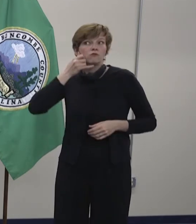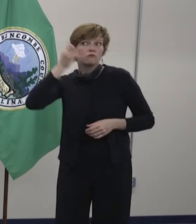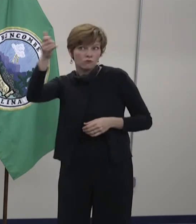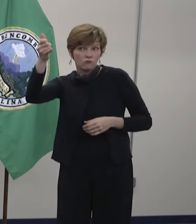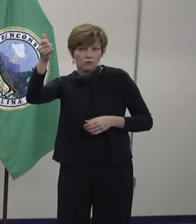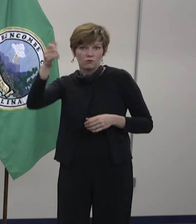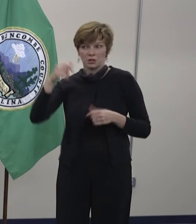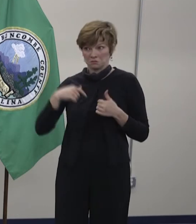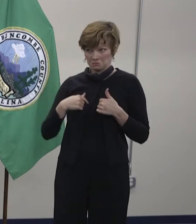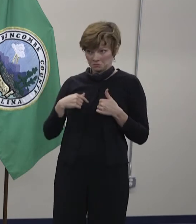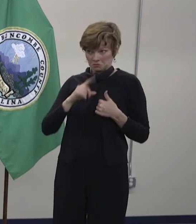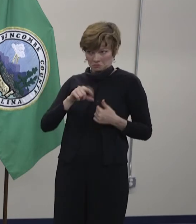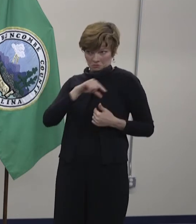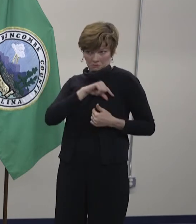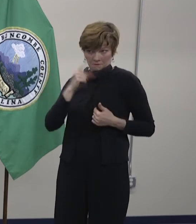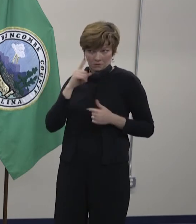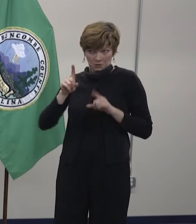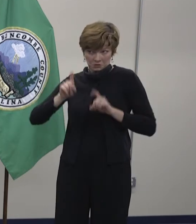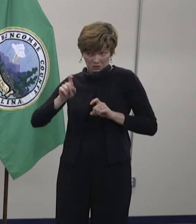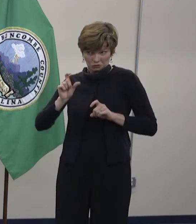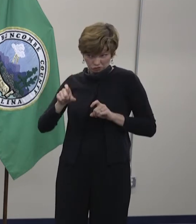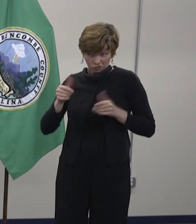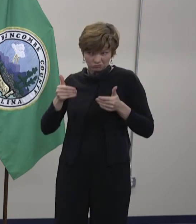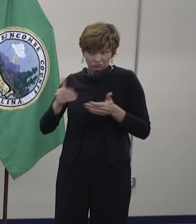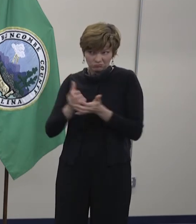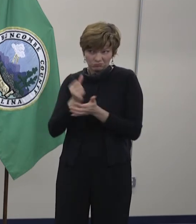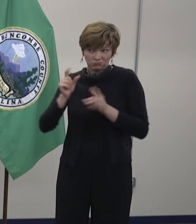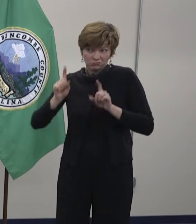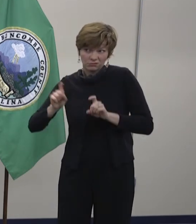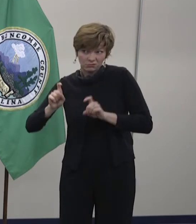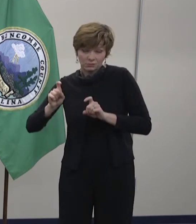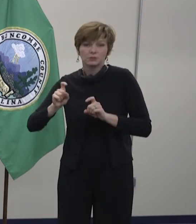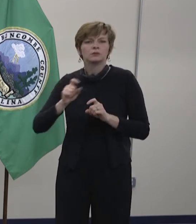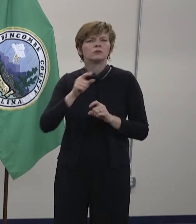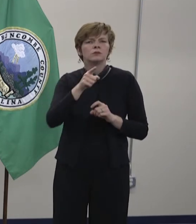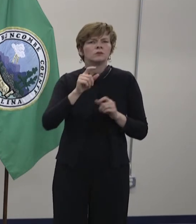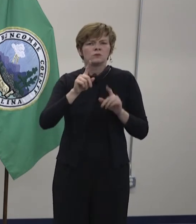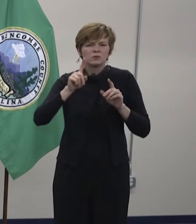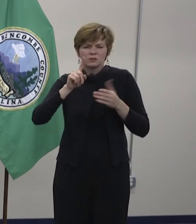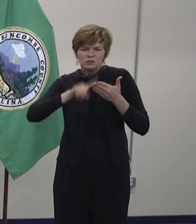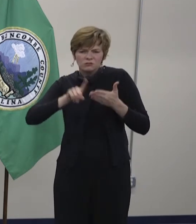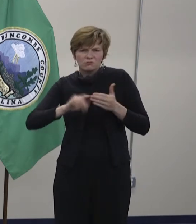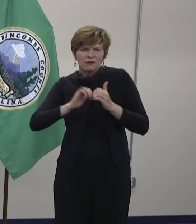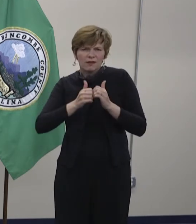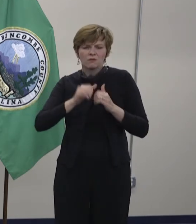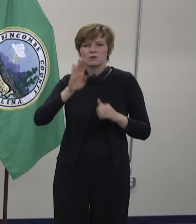The Buncombe County Self-Checker can be found online at buncombeready.org.